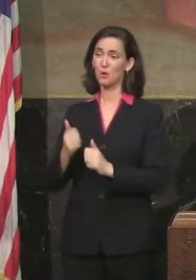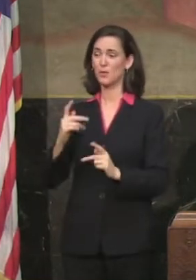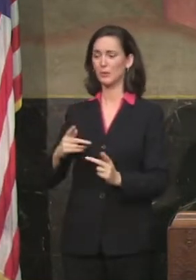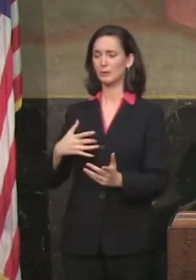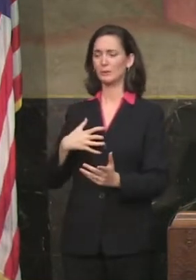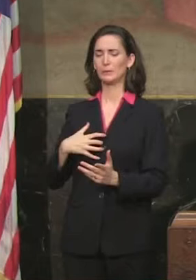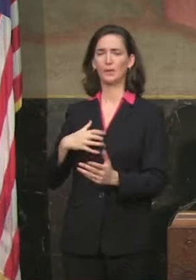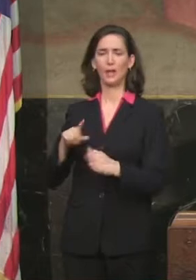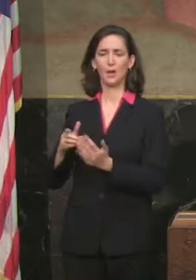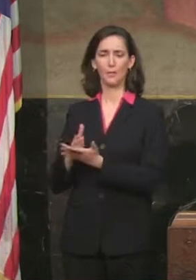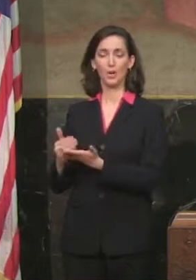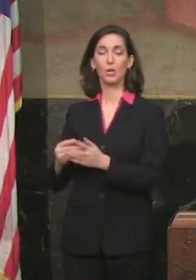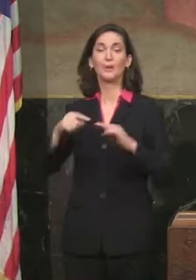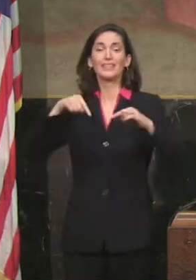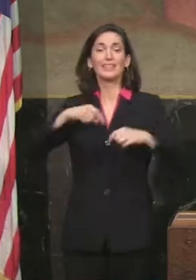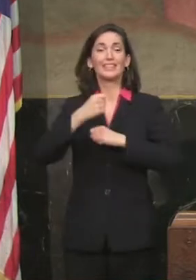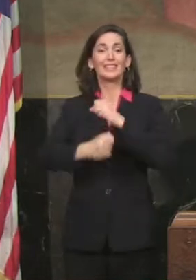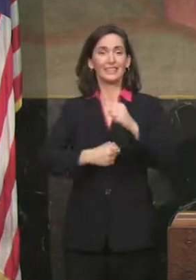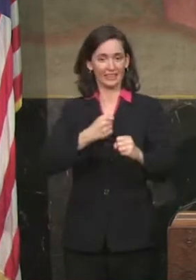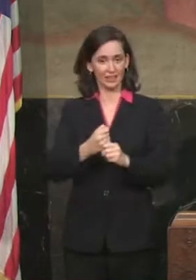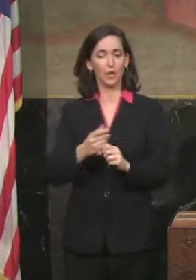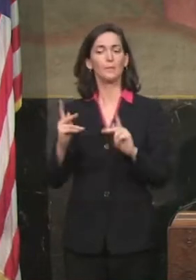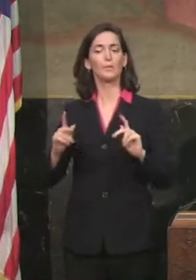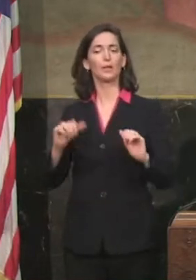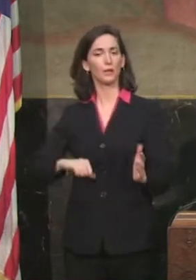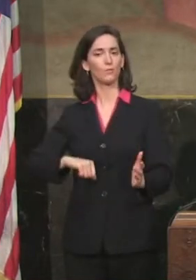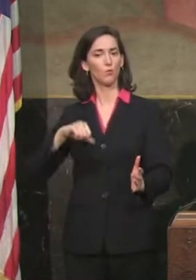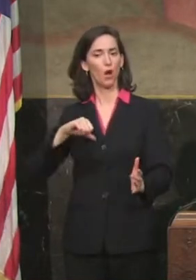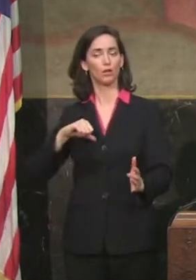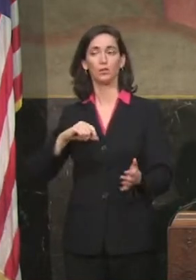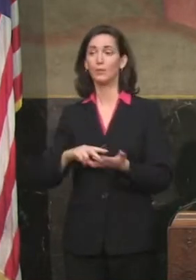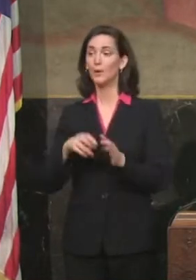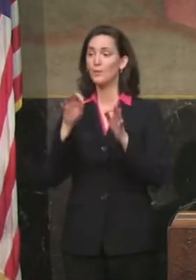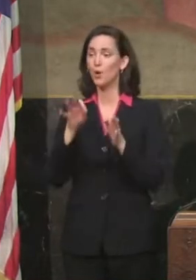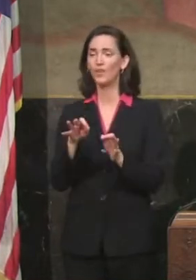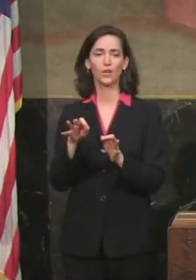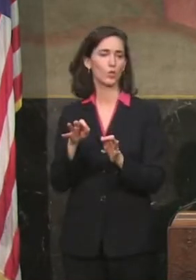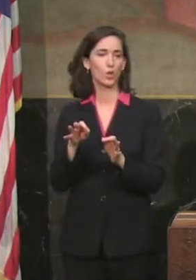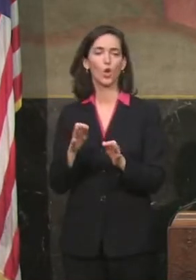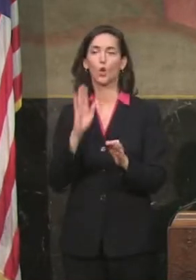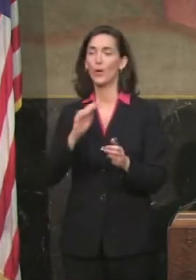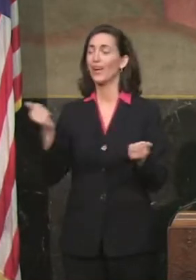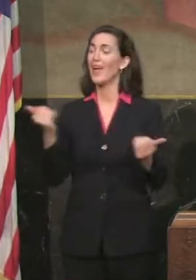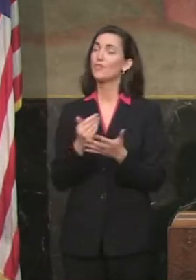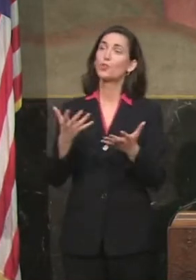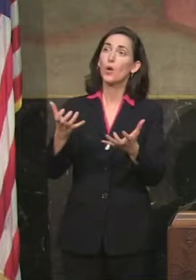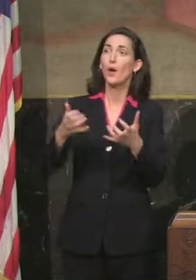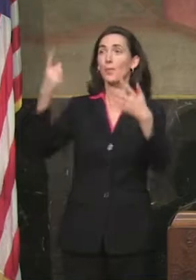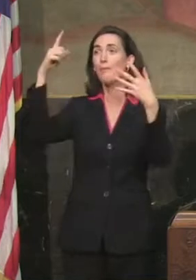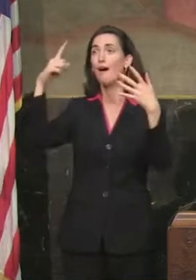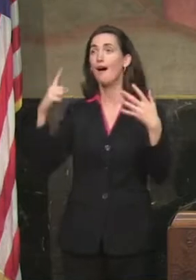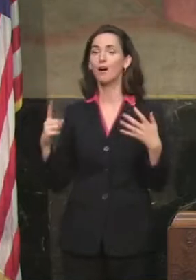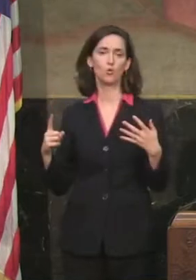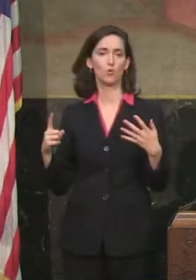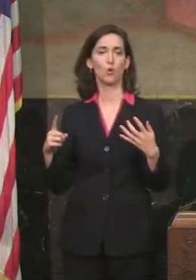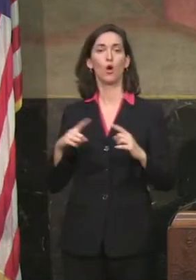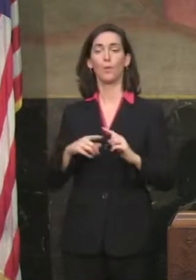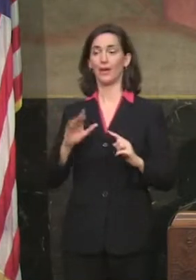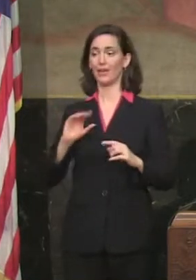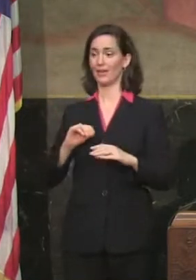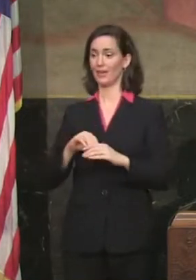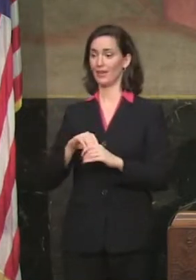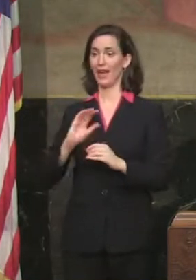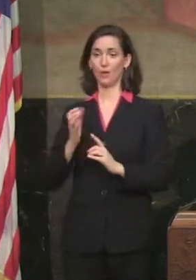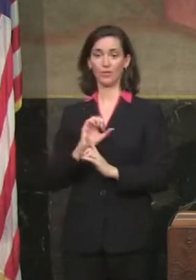not perfect. It doesn't do everything we would want to do. But under the circumstances, it does about the best we can